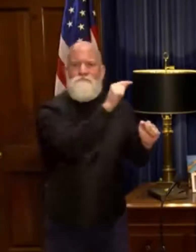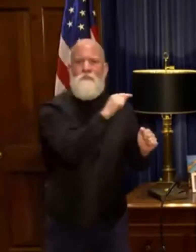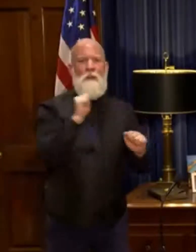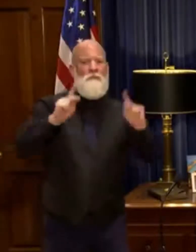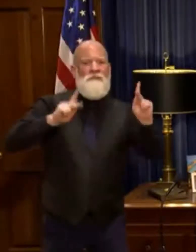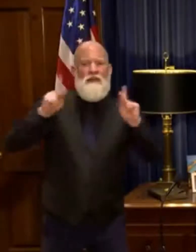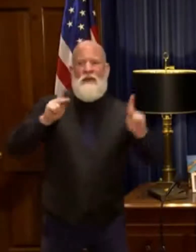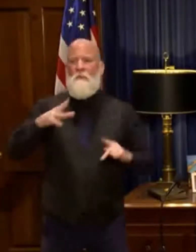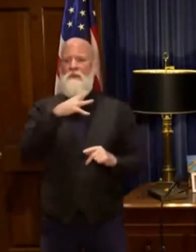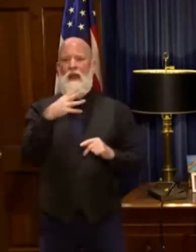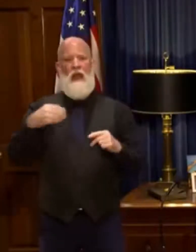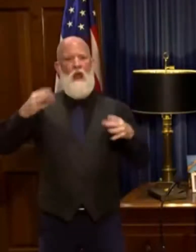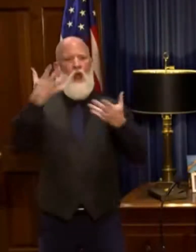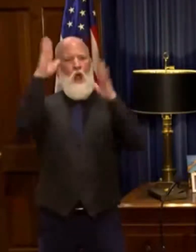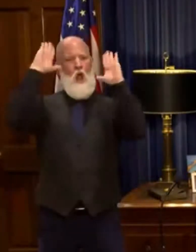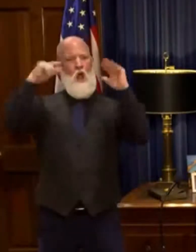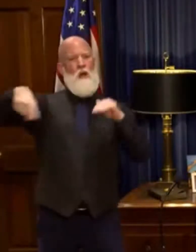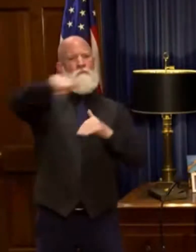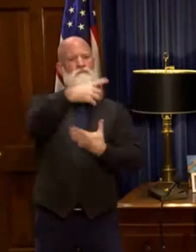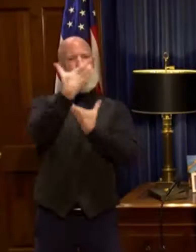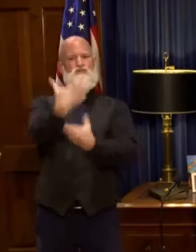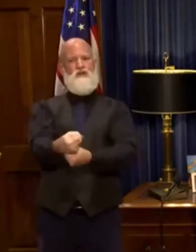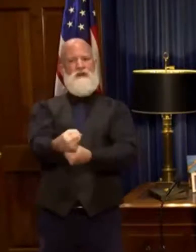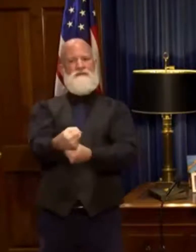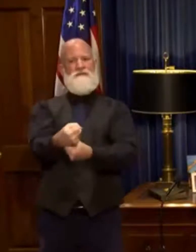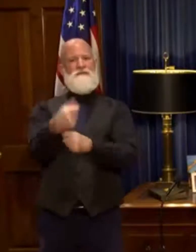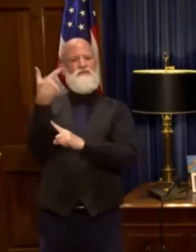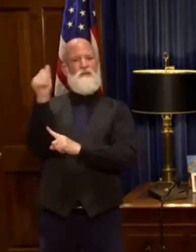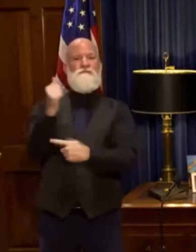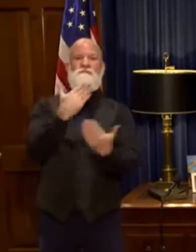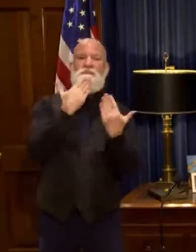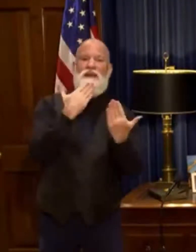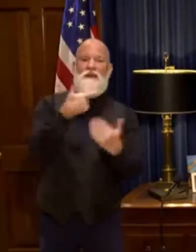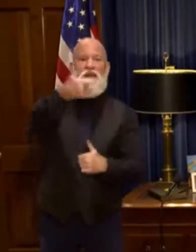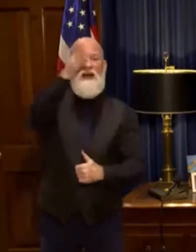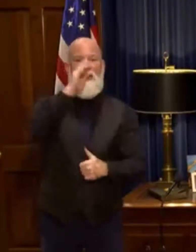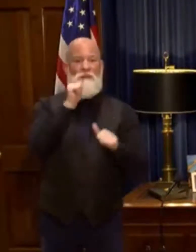our state. Thank you, and God bless.